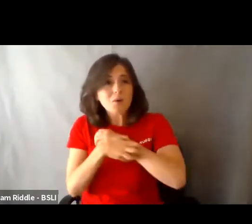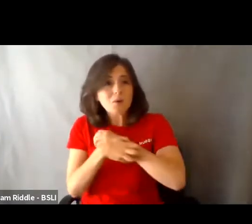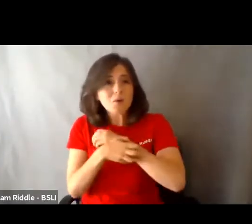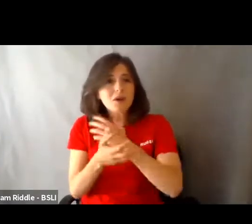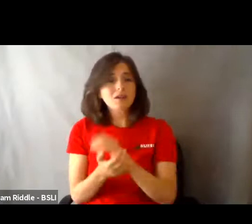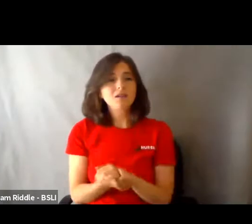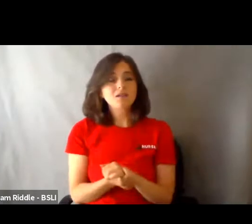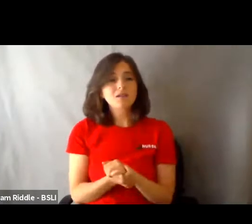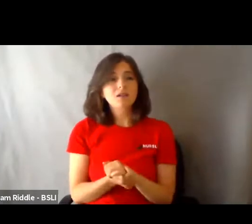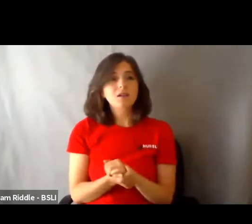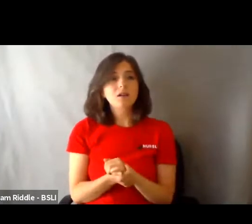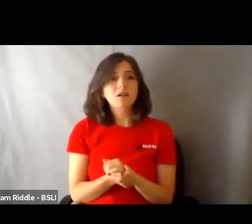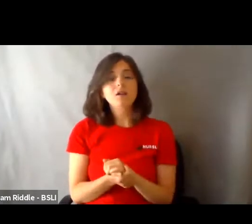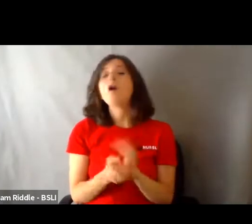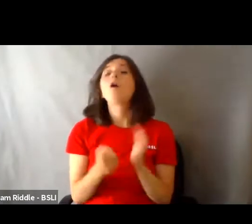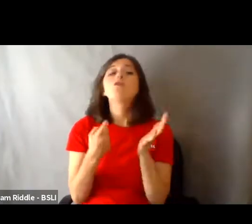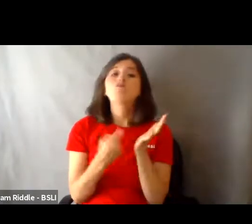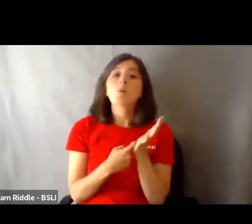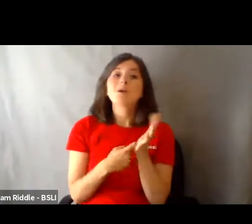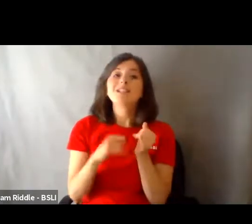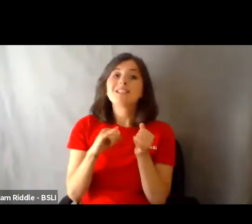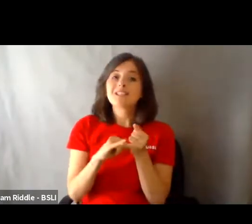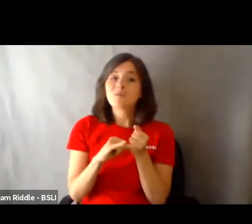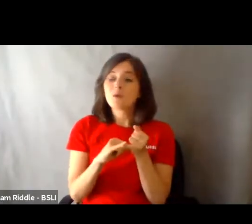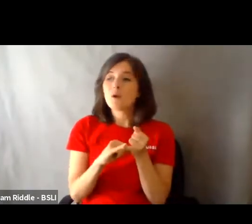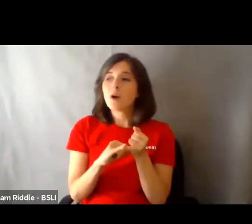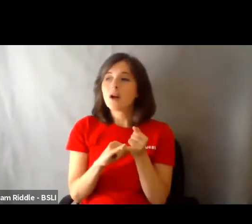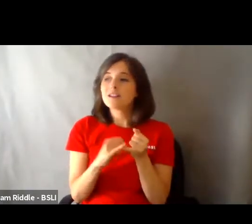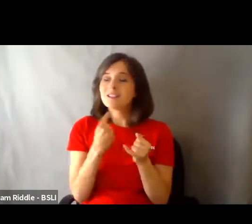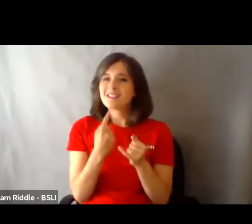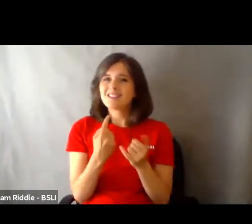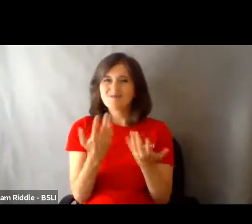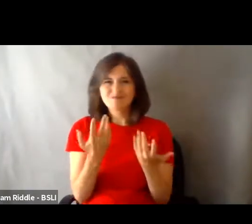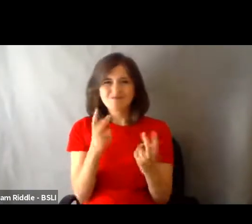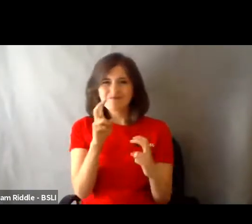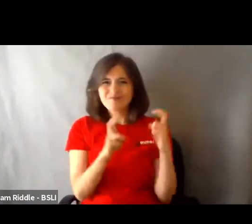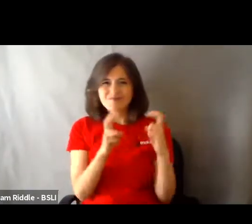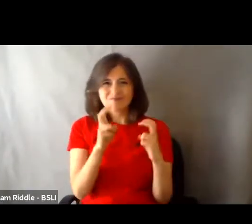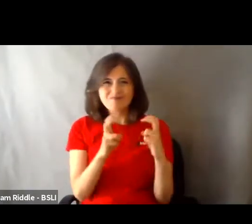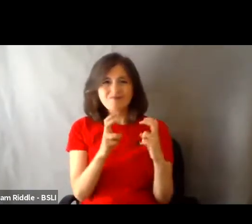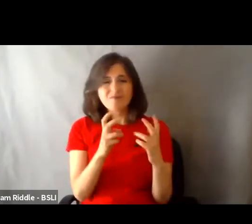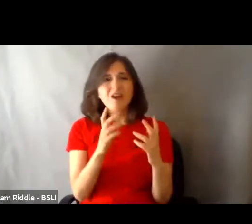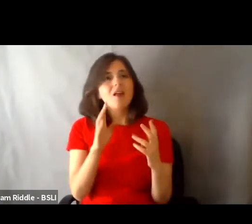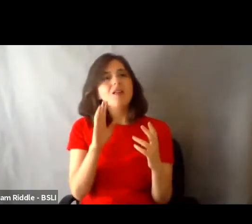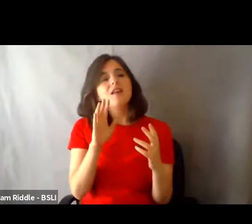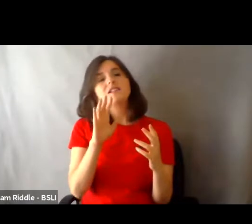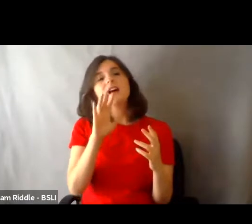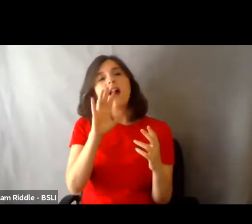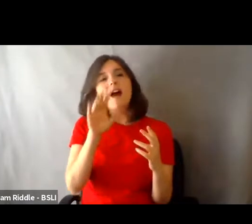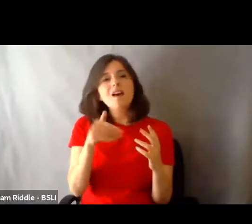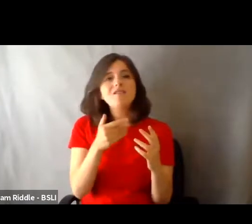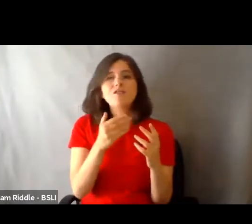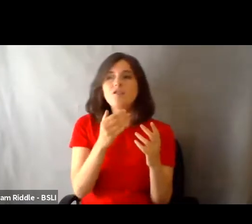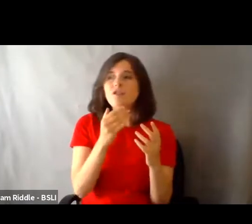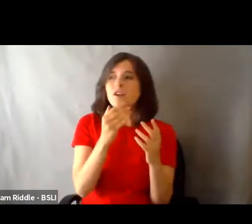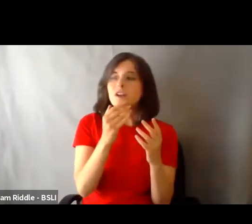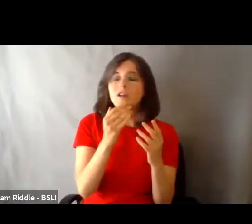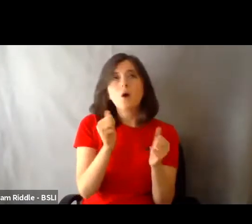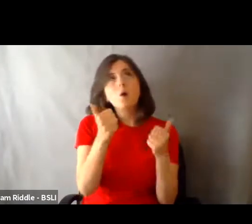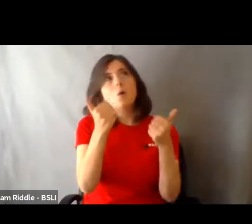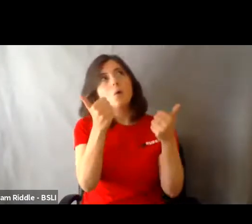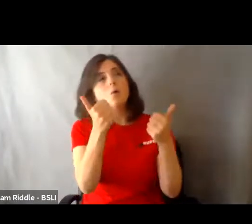Robin Sivapalan says the argument that only the worst version is possible, one where there are no